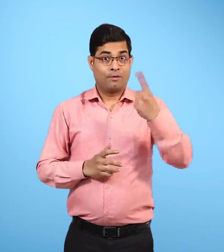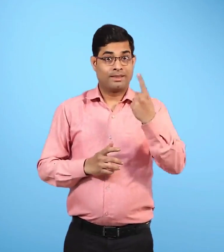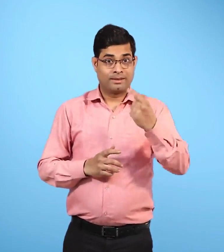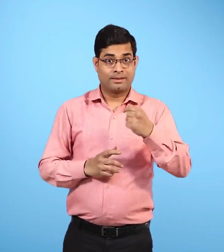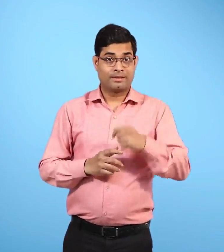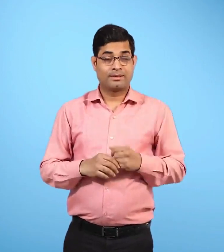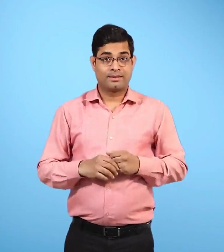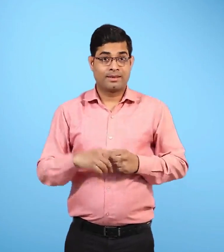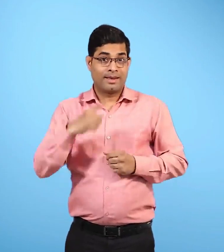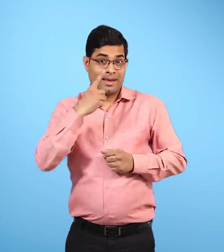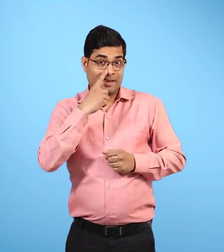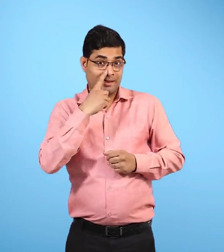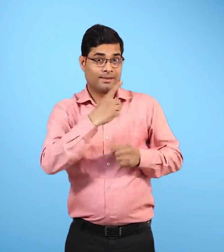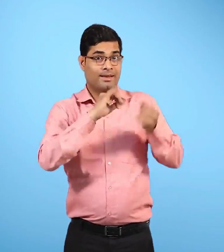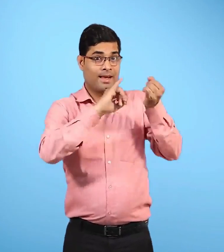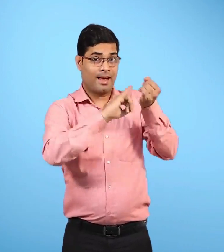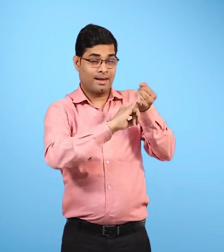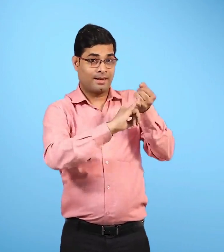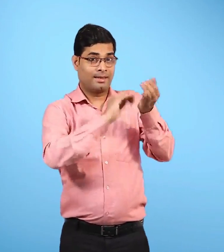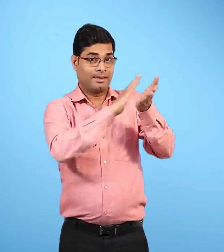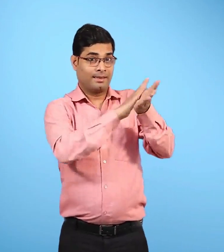1. Read Sheila's notice.